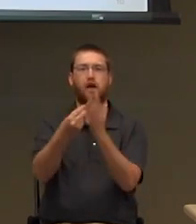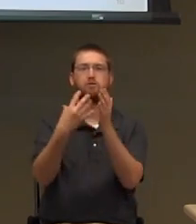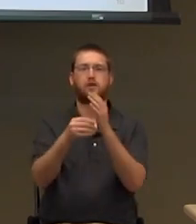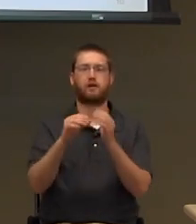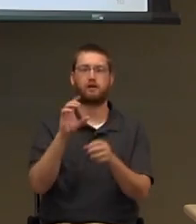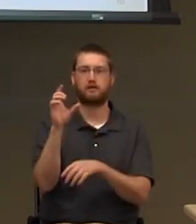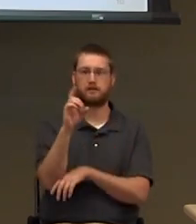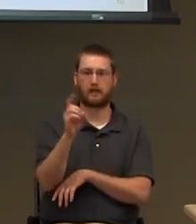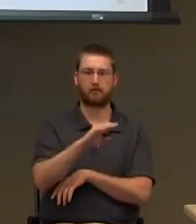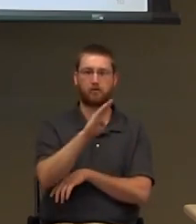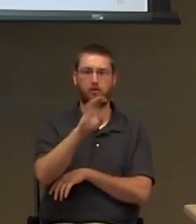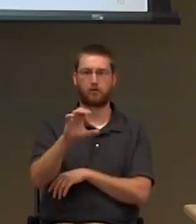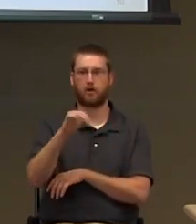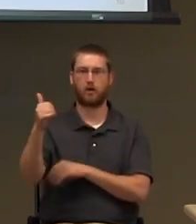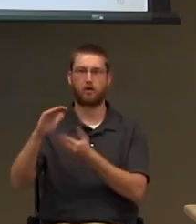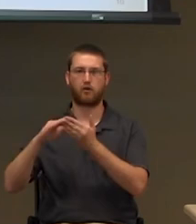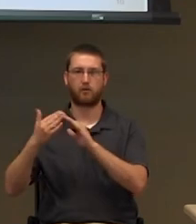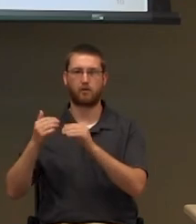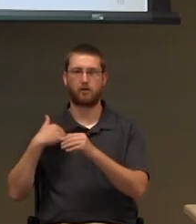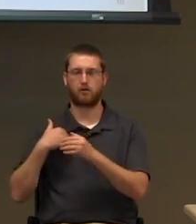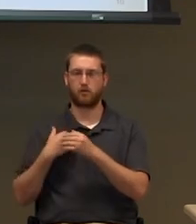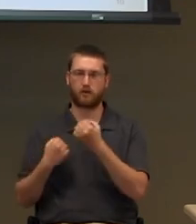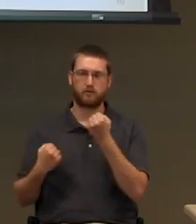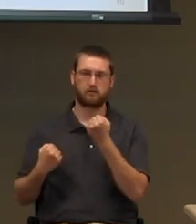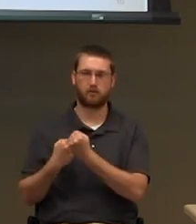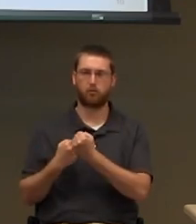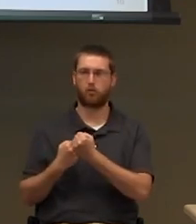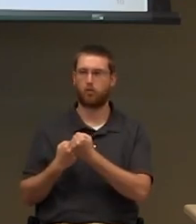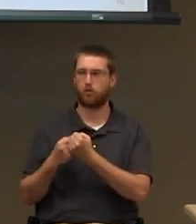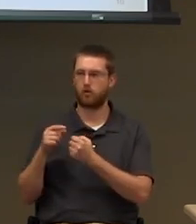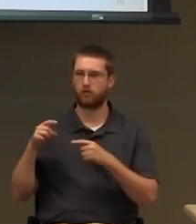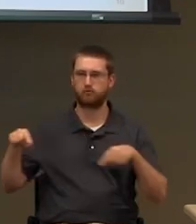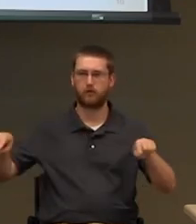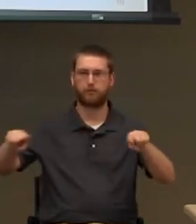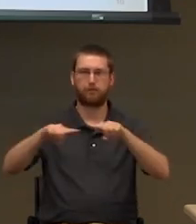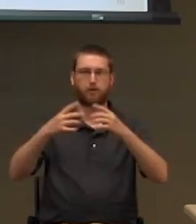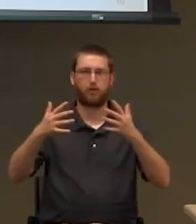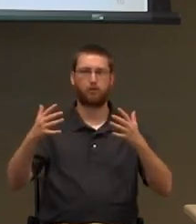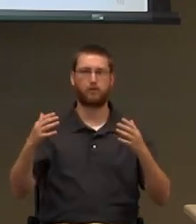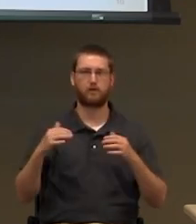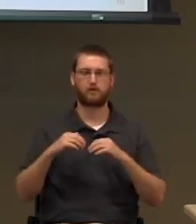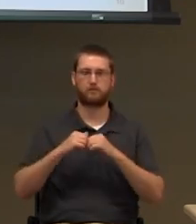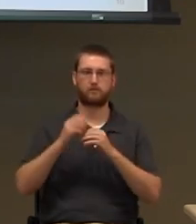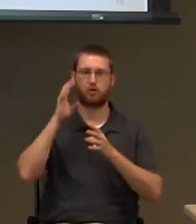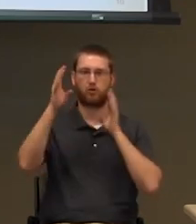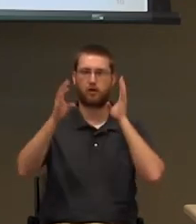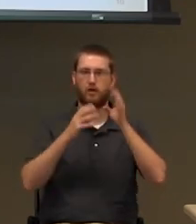communities, and how can we build upon the synergies that have already been created?